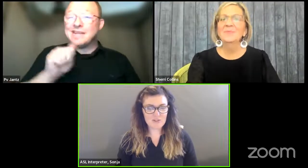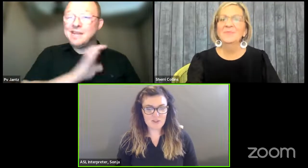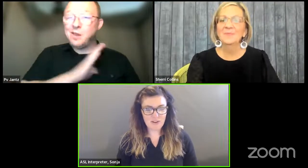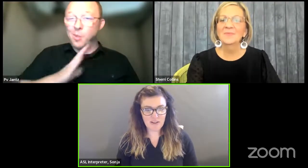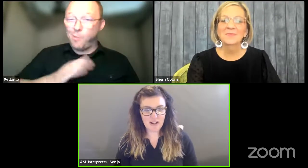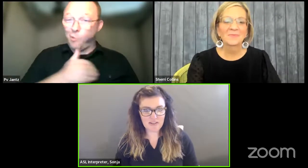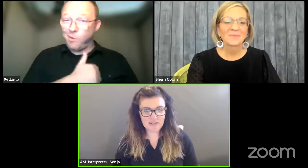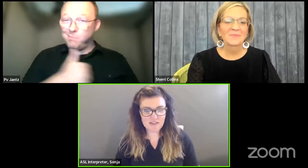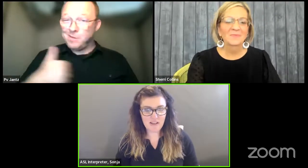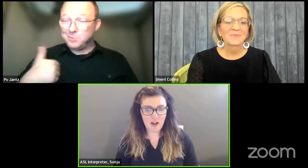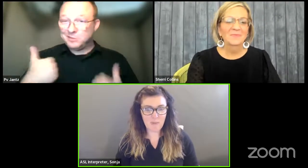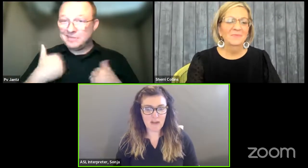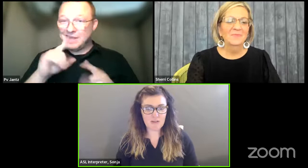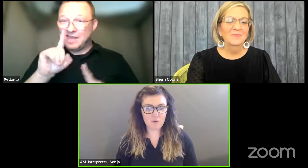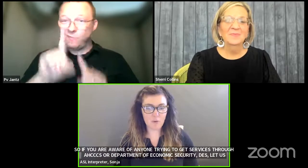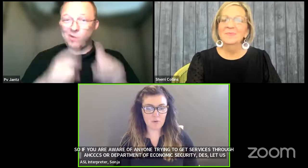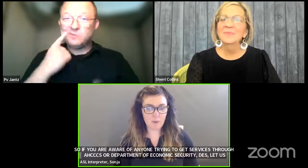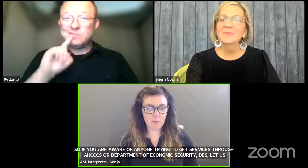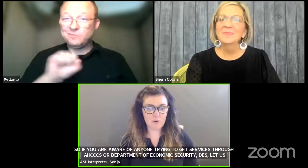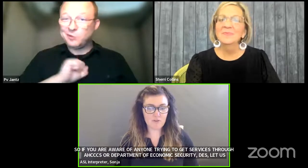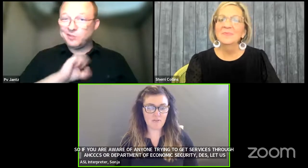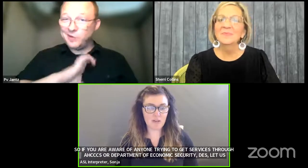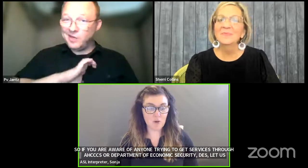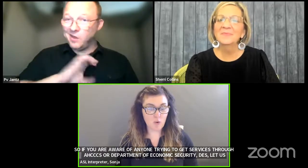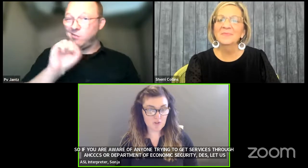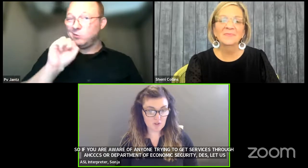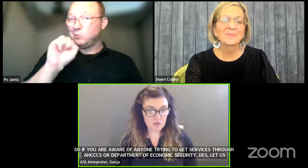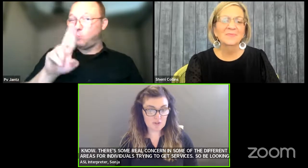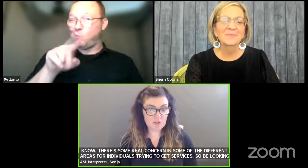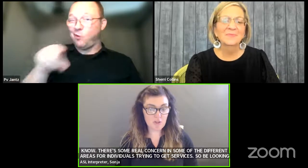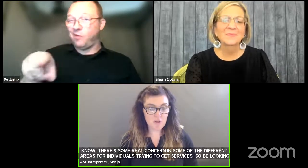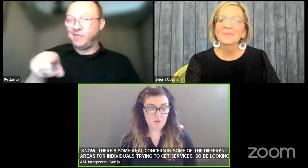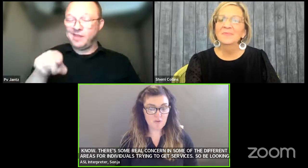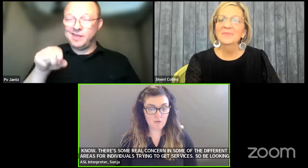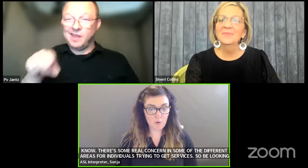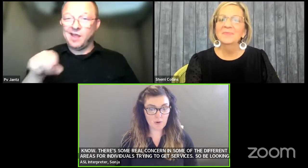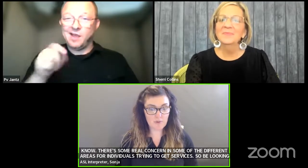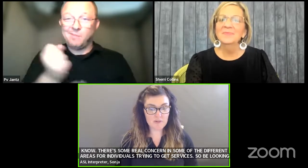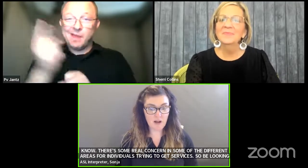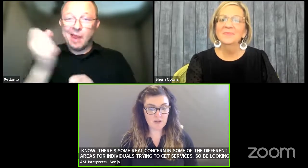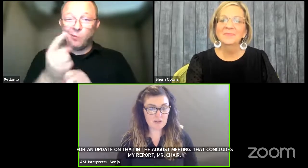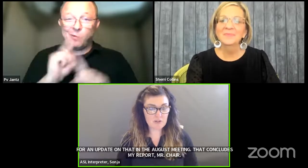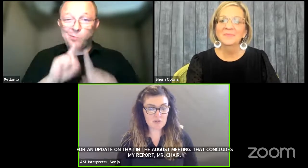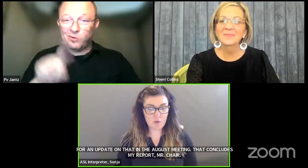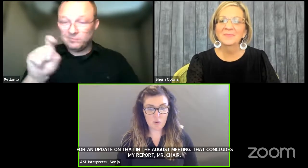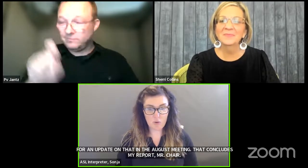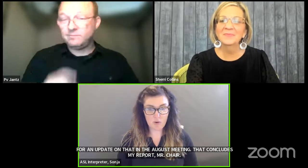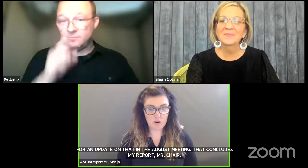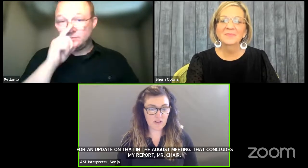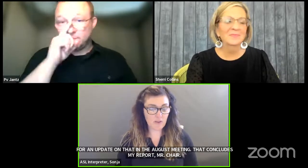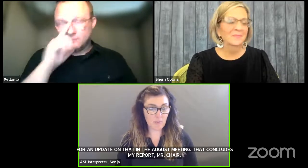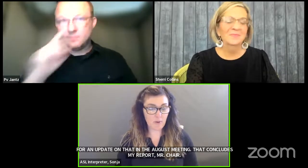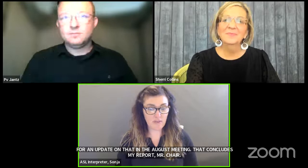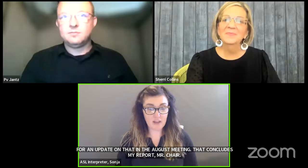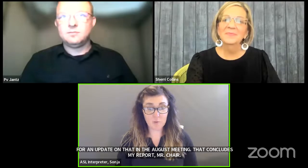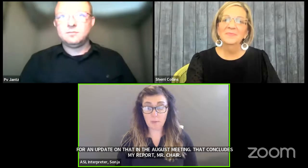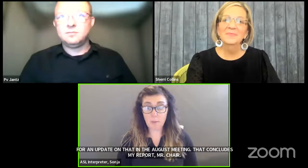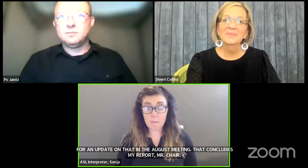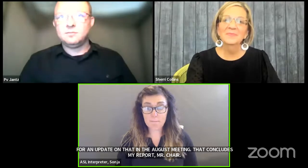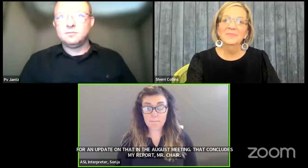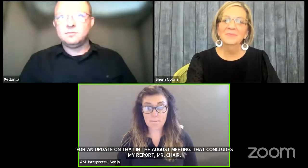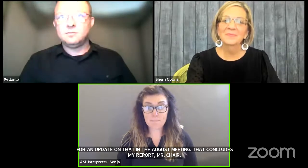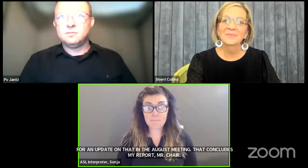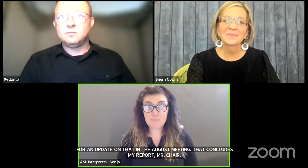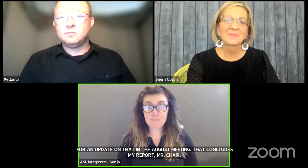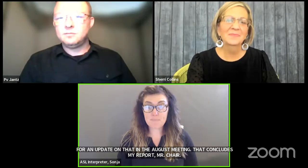Thank you, Sherry Collins. Any of the board members have any questions for Ms. Collins or anything about the annual